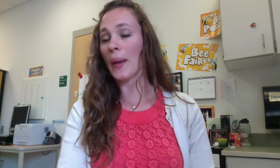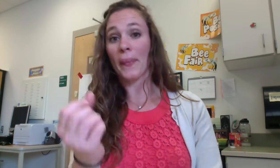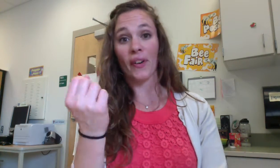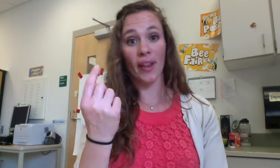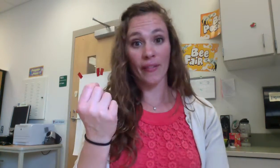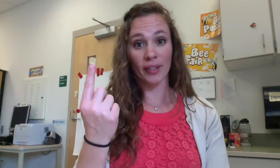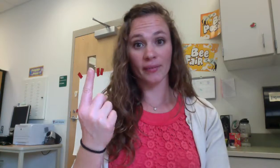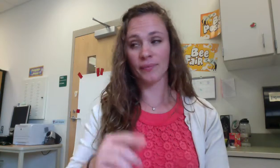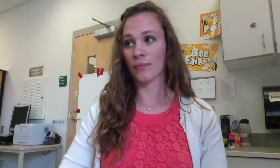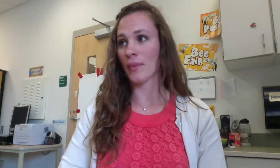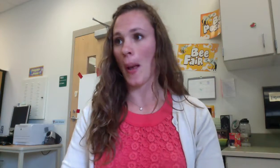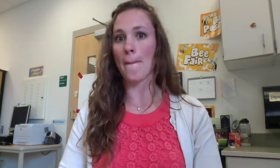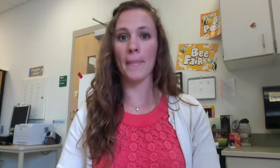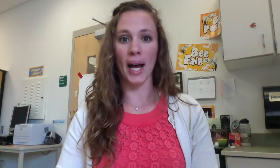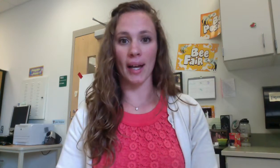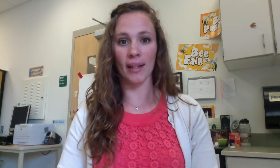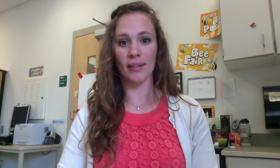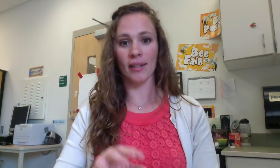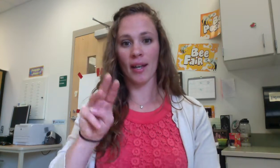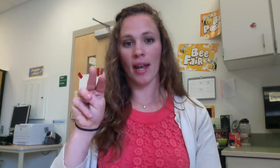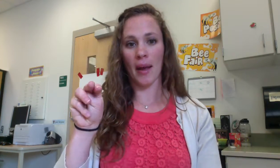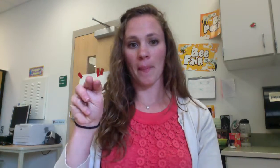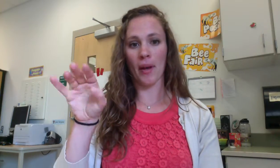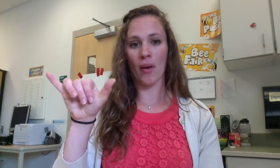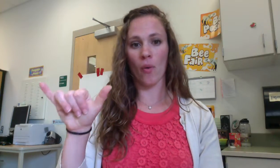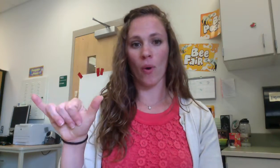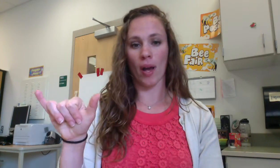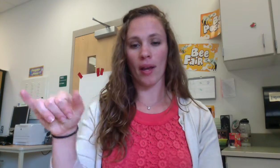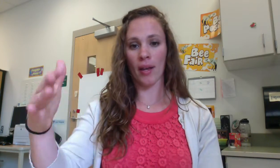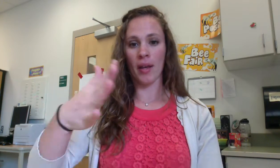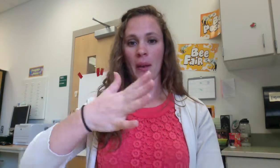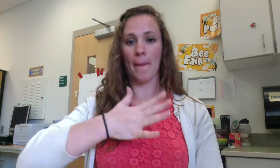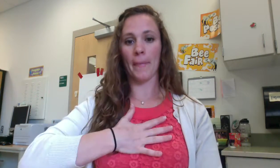Number 11, my, M-Y, my,